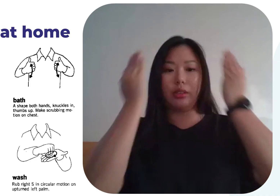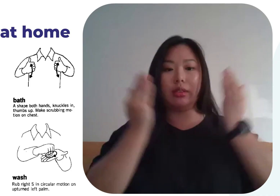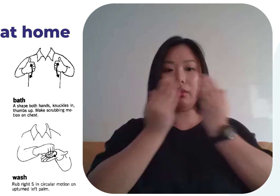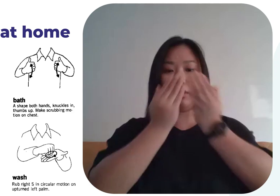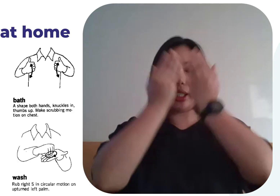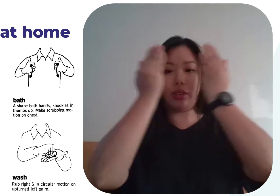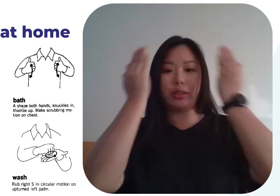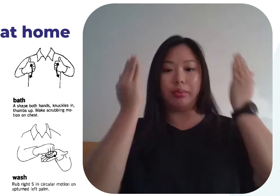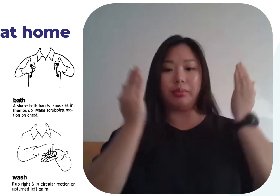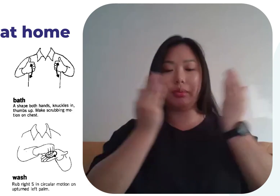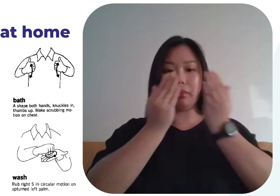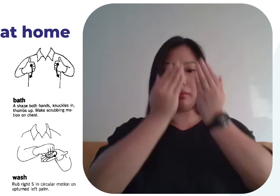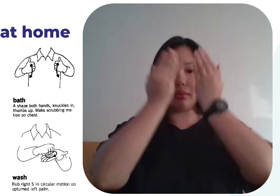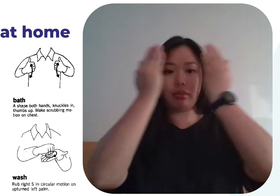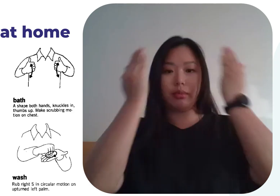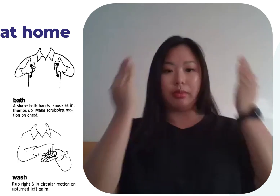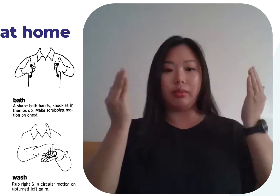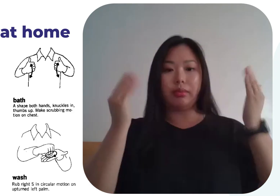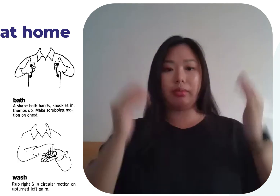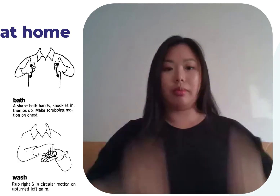towel. Towel.